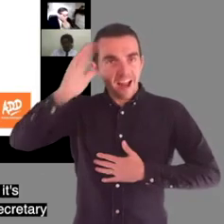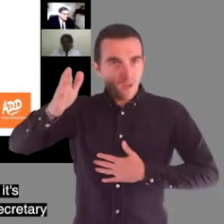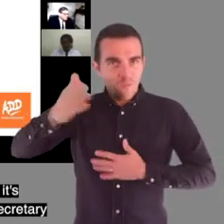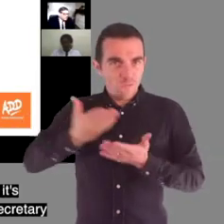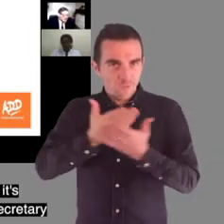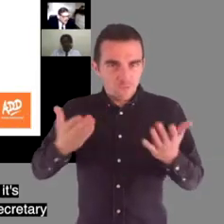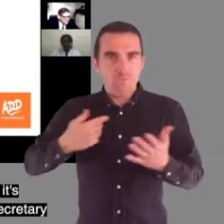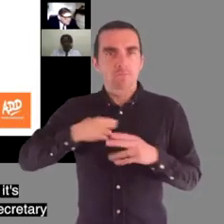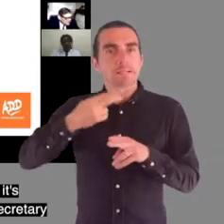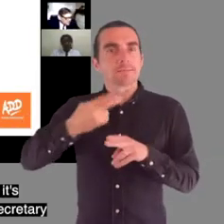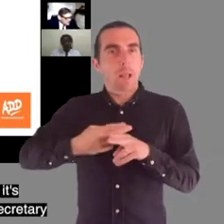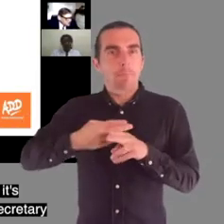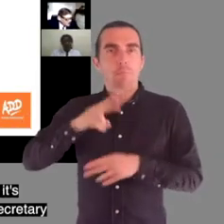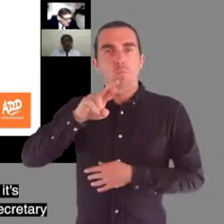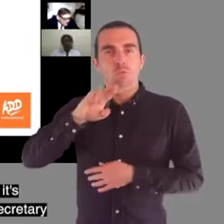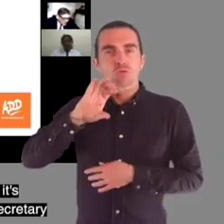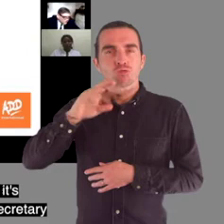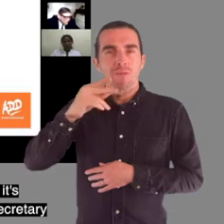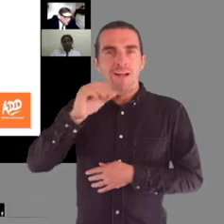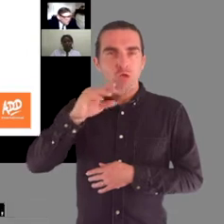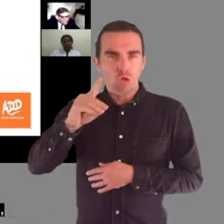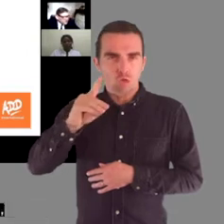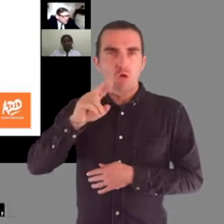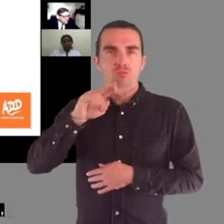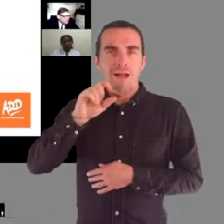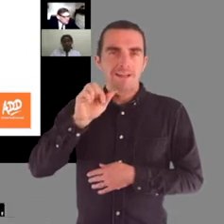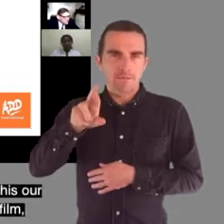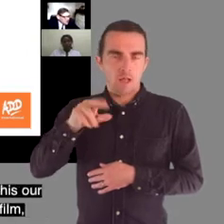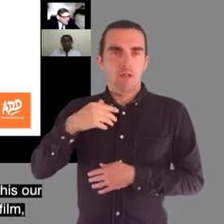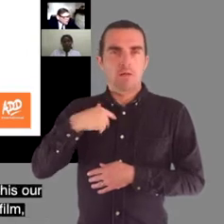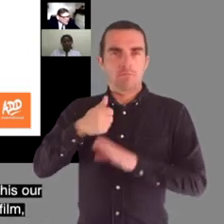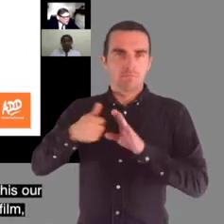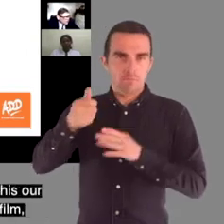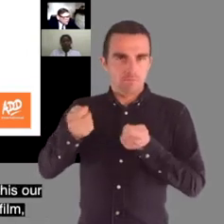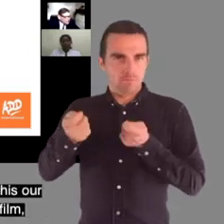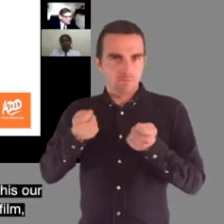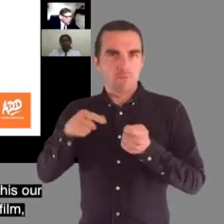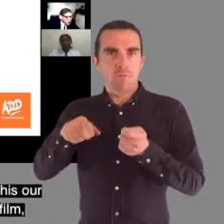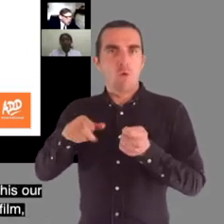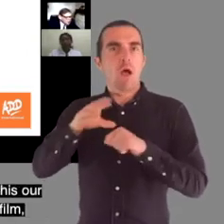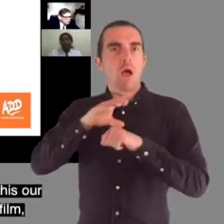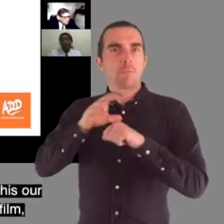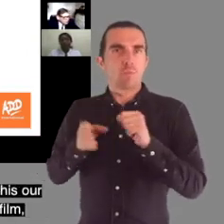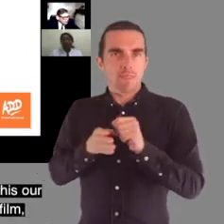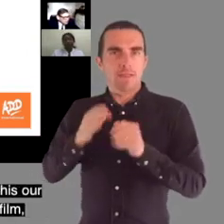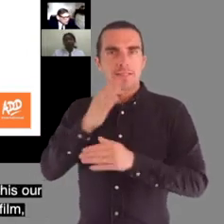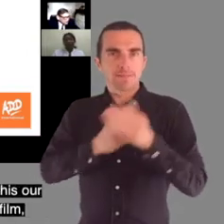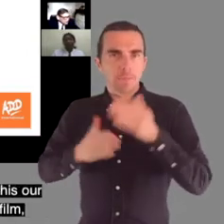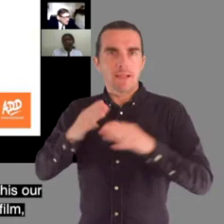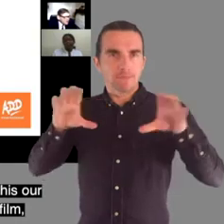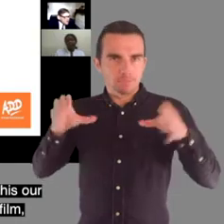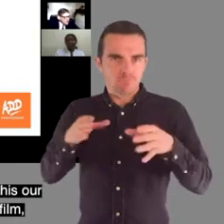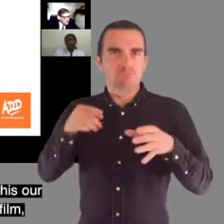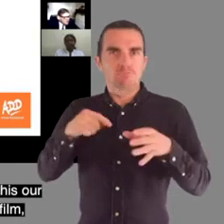Hello, everyone. It's Richard Reeser here, General Secretary of the Commonwealth Disabled People's Forum. I'd like to welcome you to this, our last Module